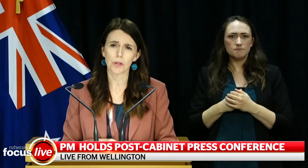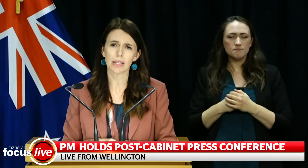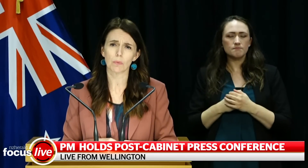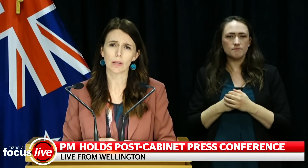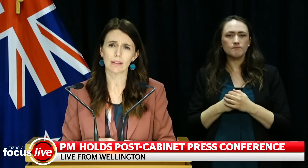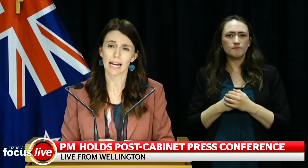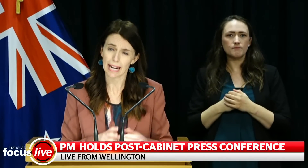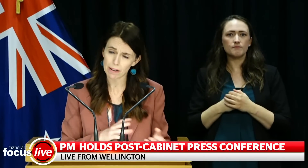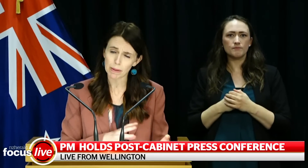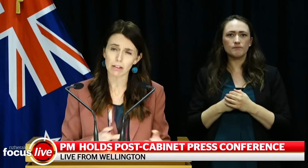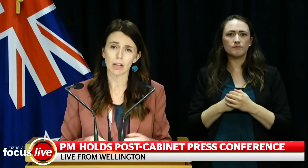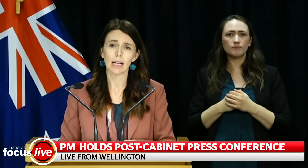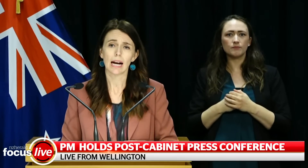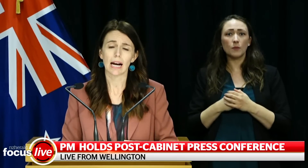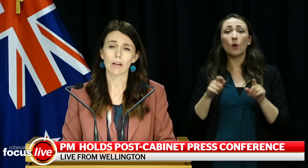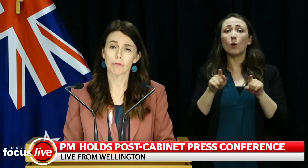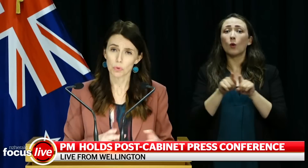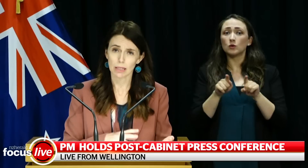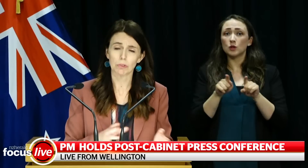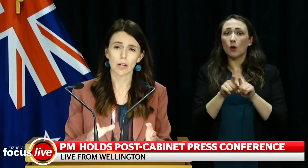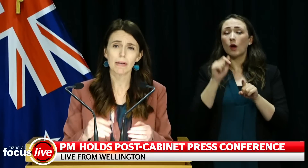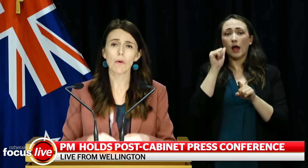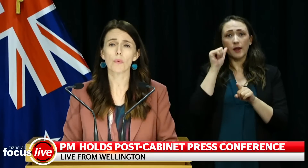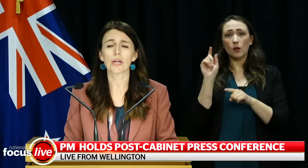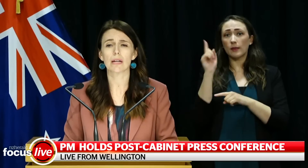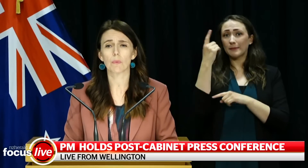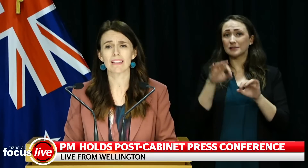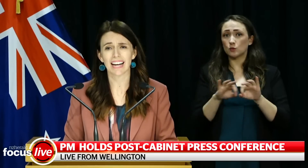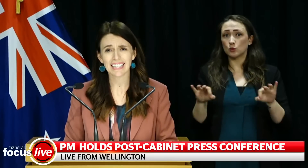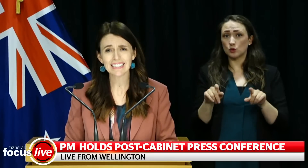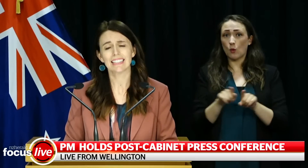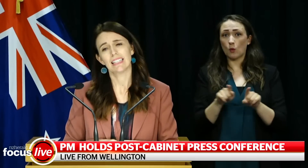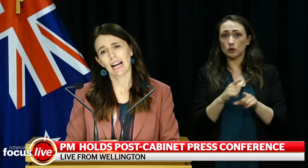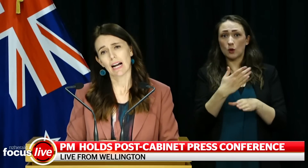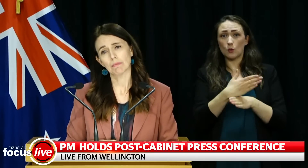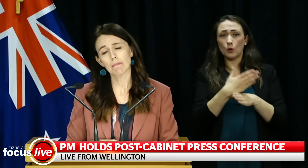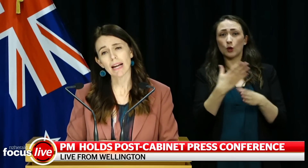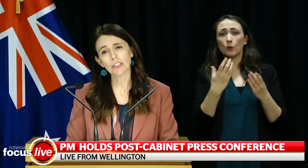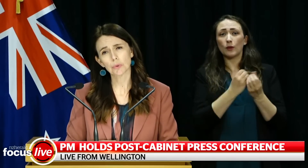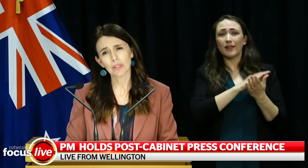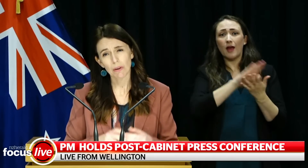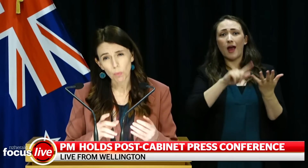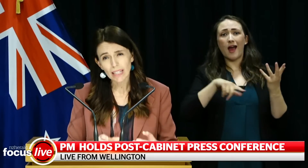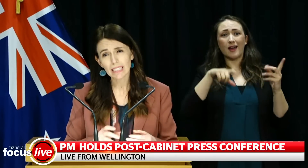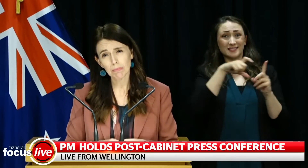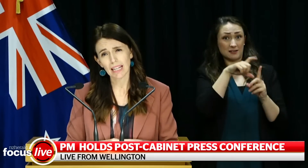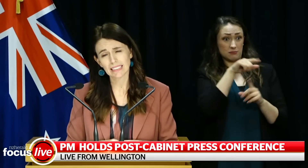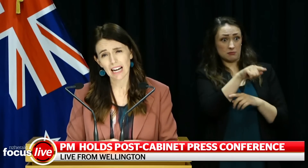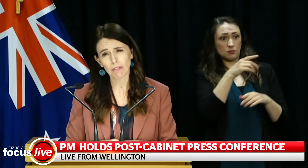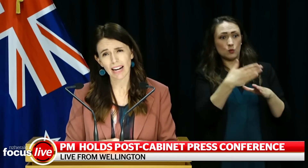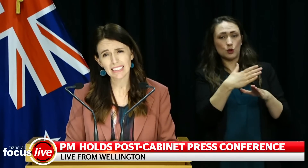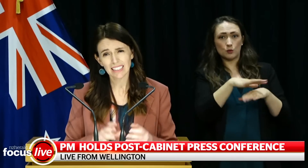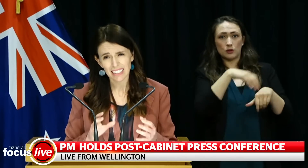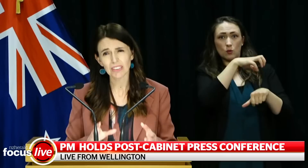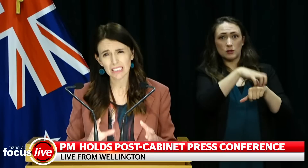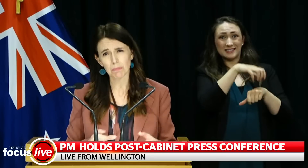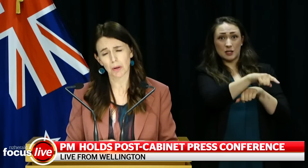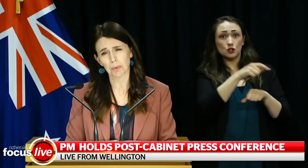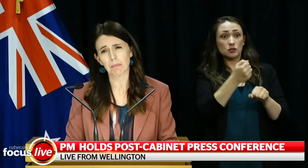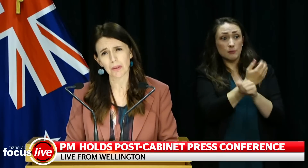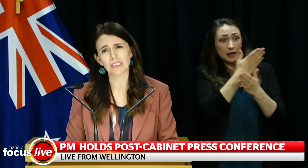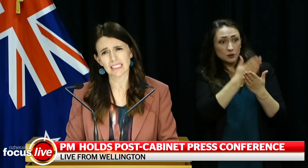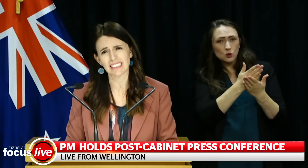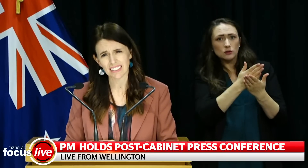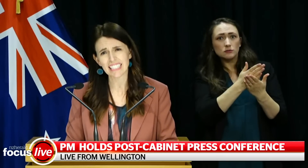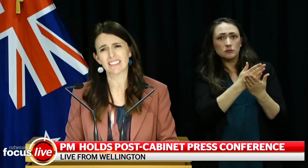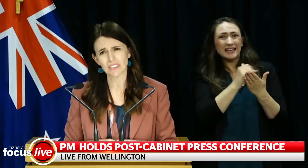are working with, and have been for some time now, working with HUD to make sure that when complaints are raised, that there is an